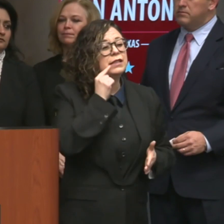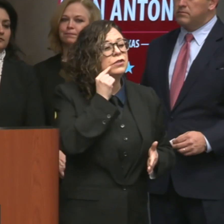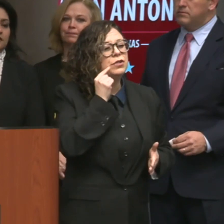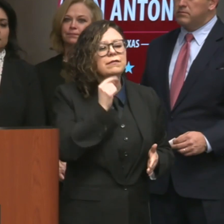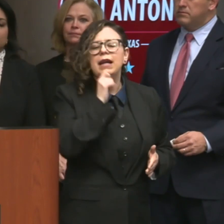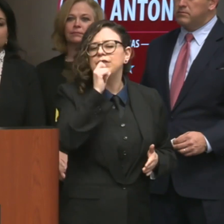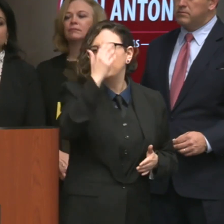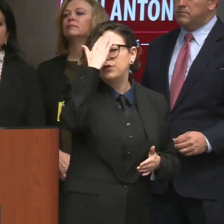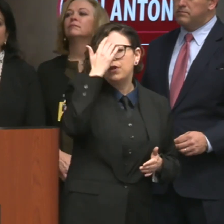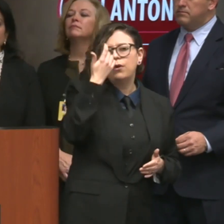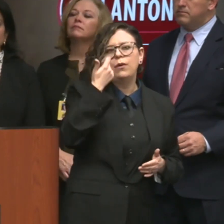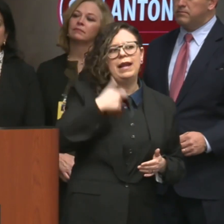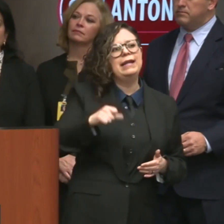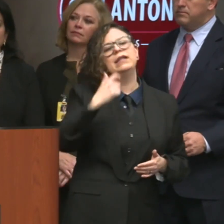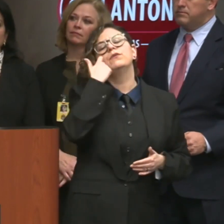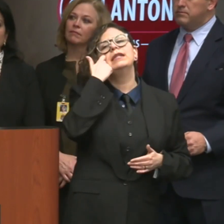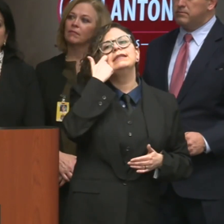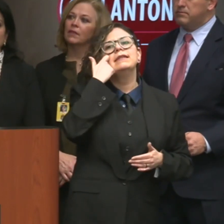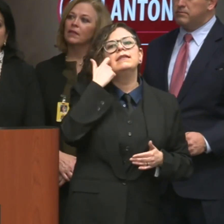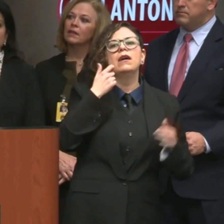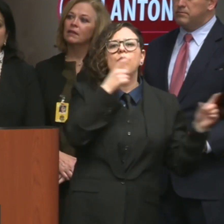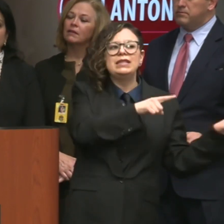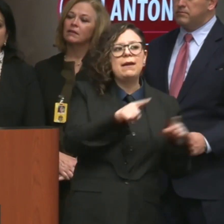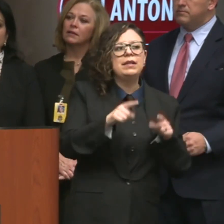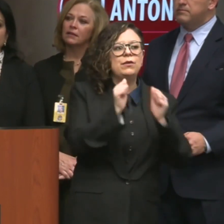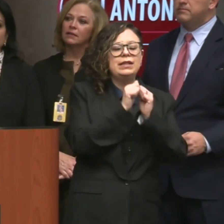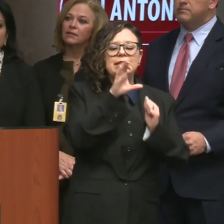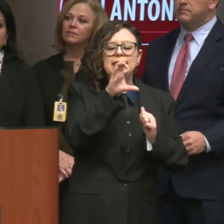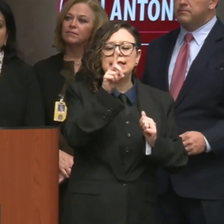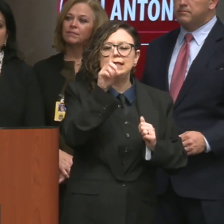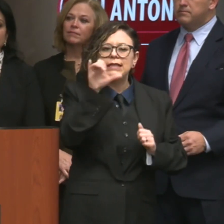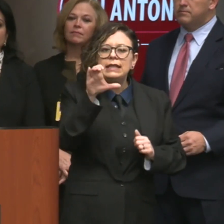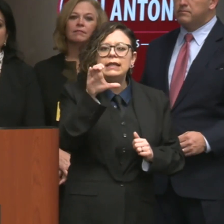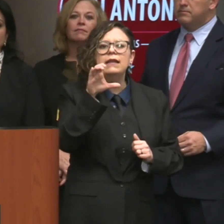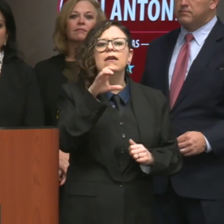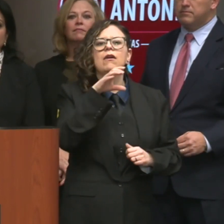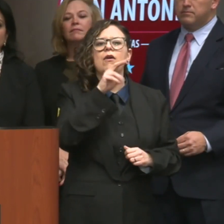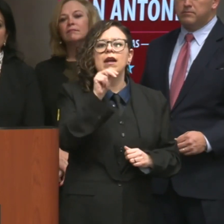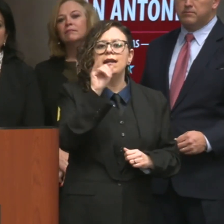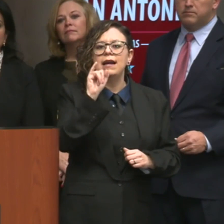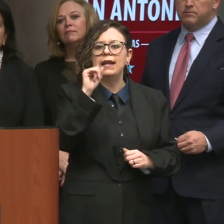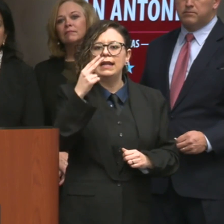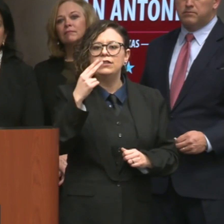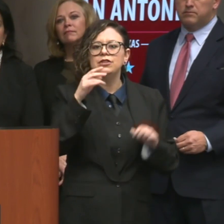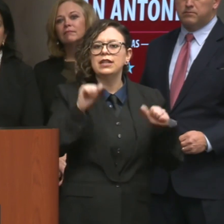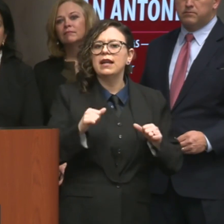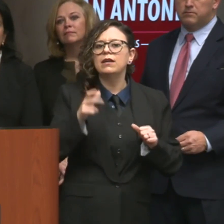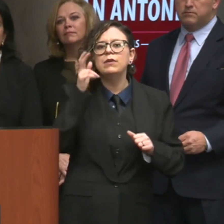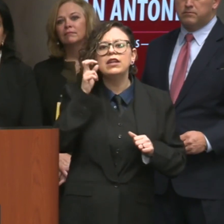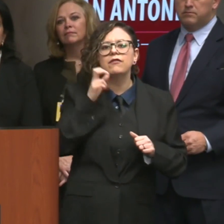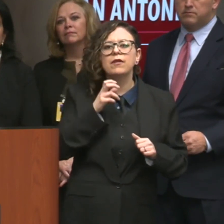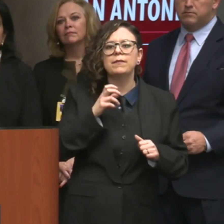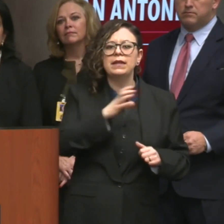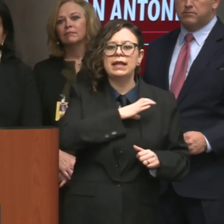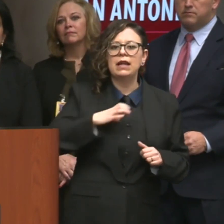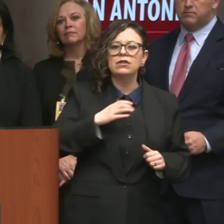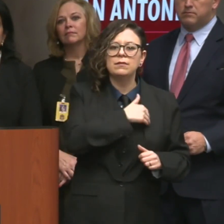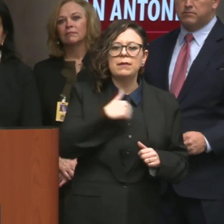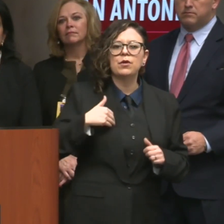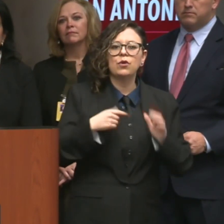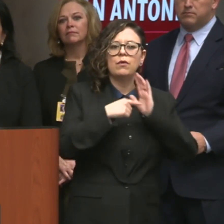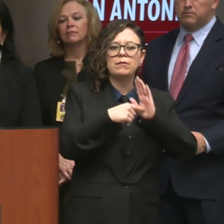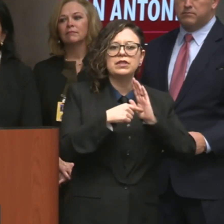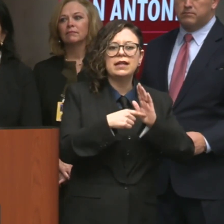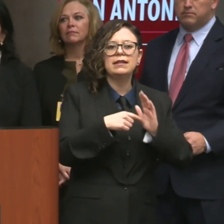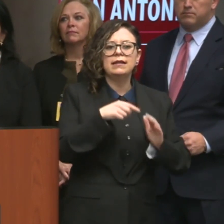have the latest information on what CDC and NIH may be doing on that. May we hear from the council member representing the Lackland